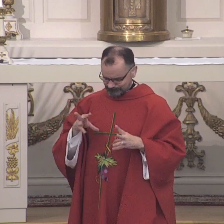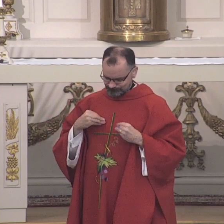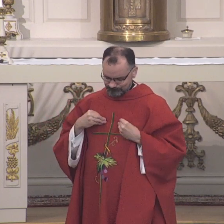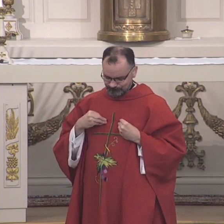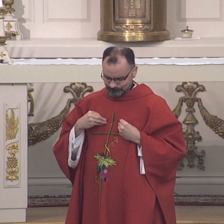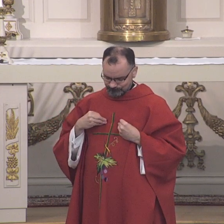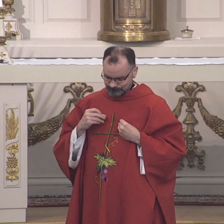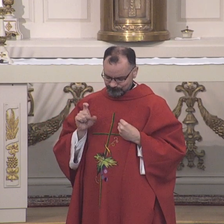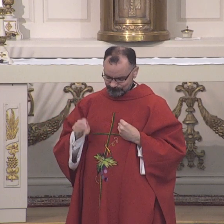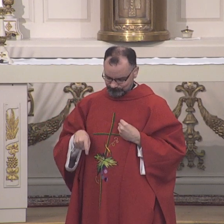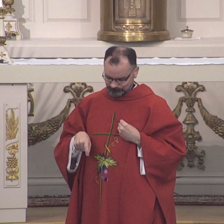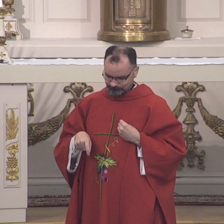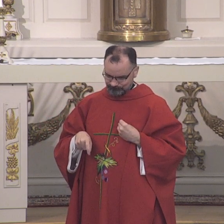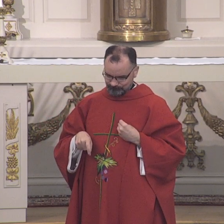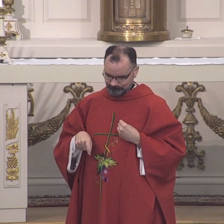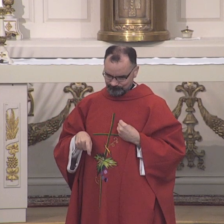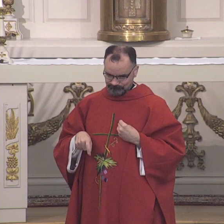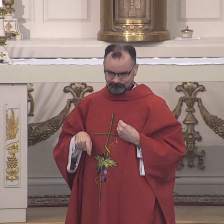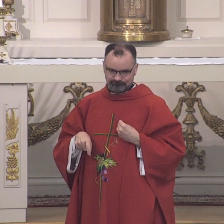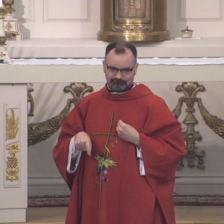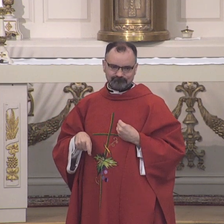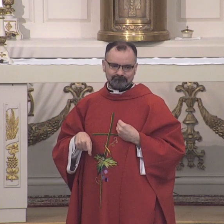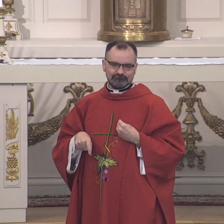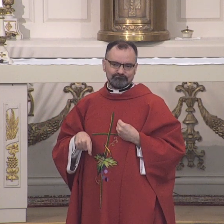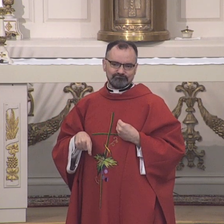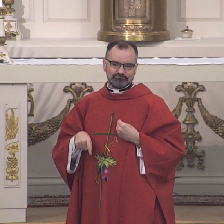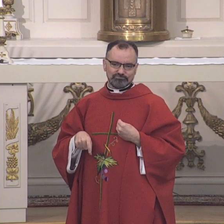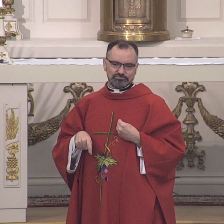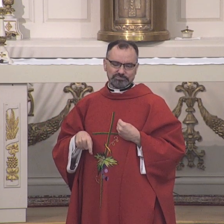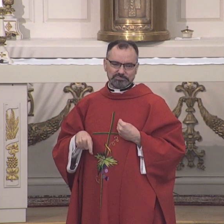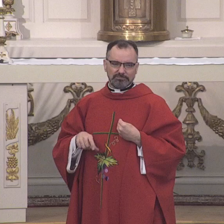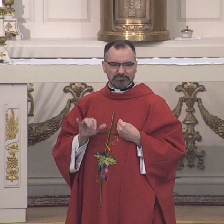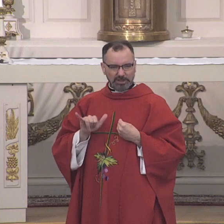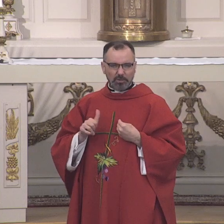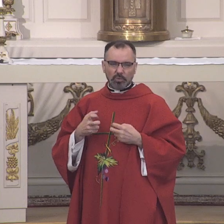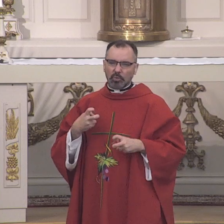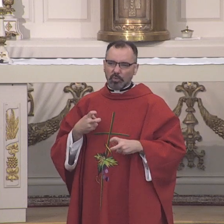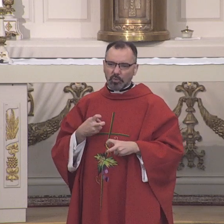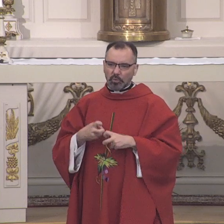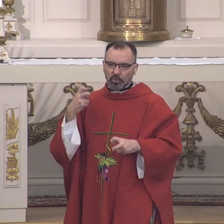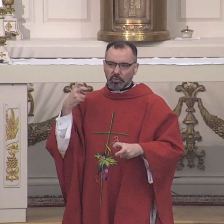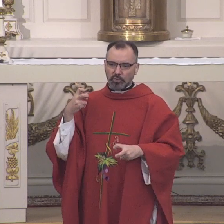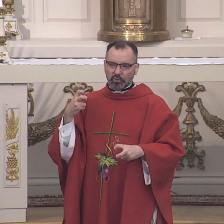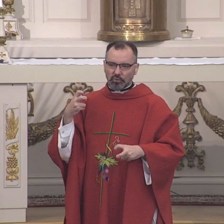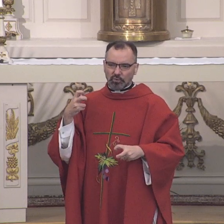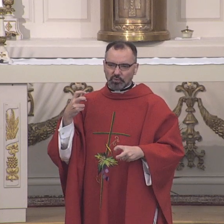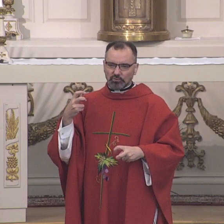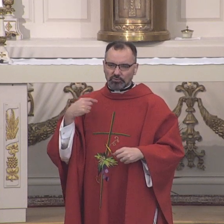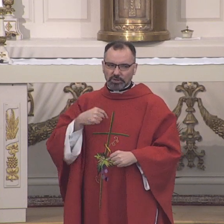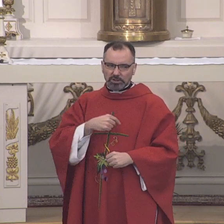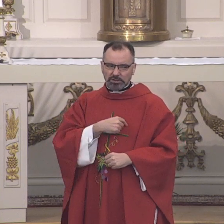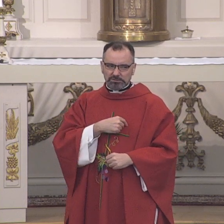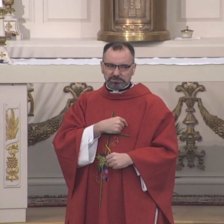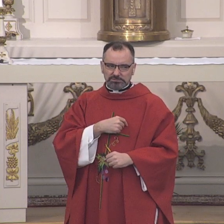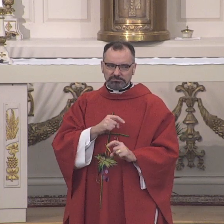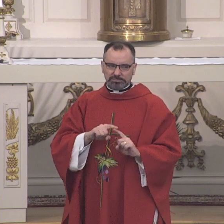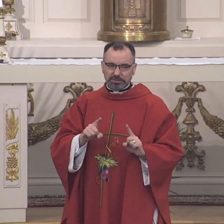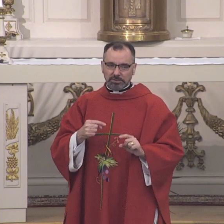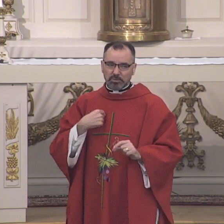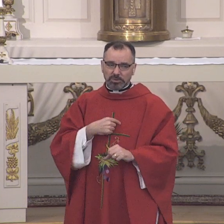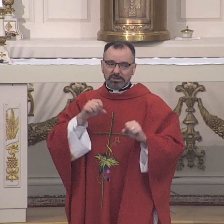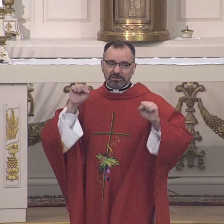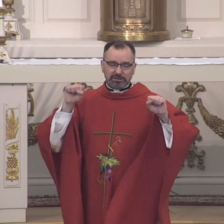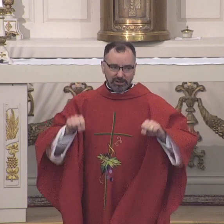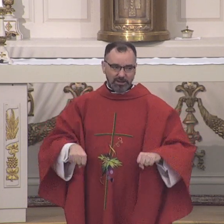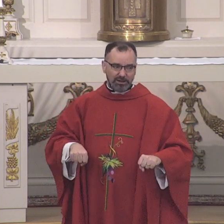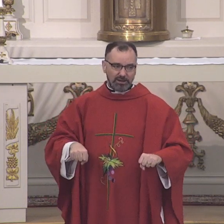Your will, Father, not mine. He stops himself. How hard is it